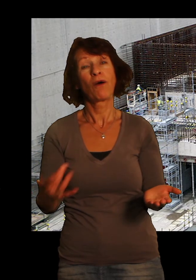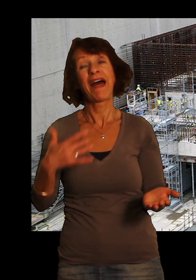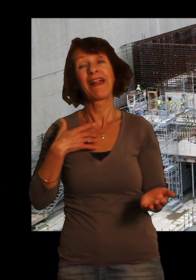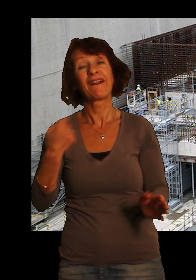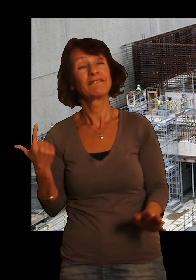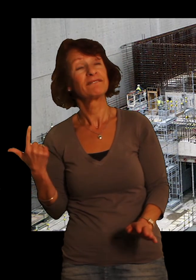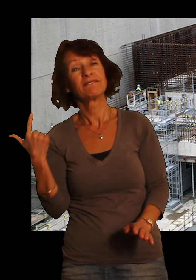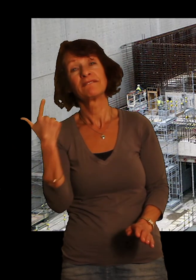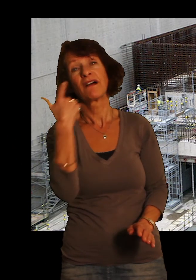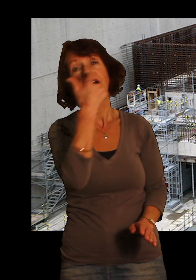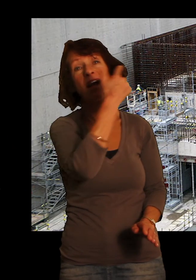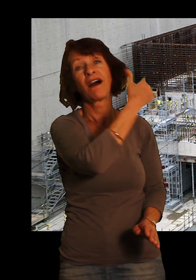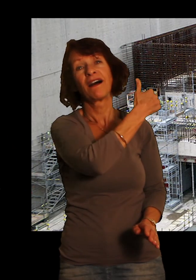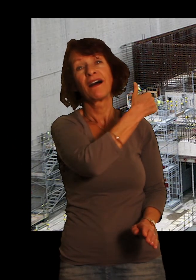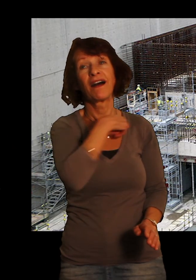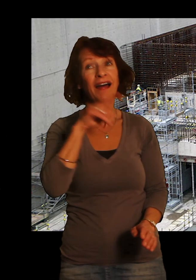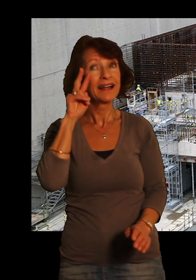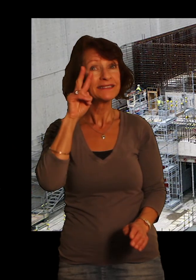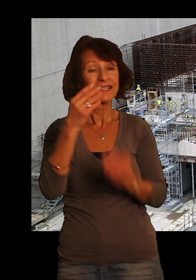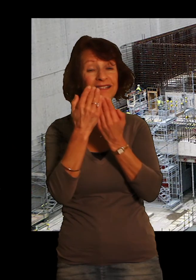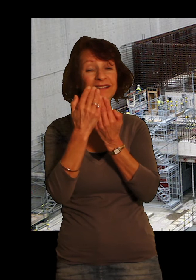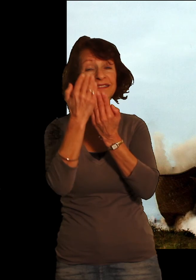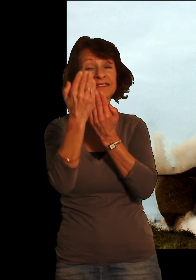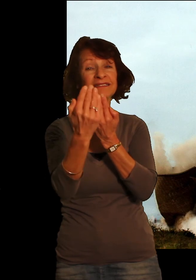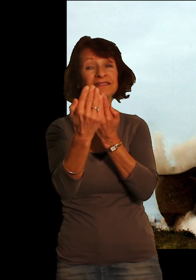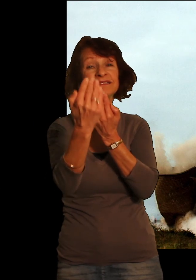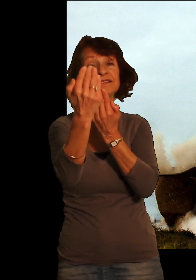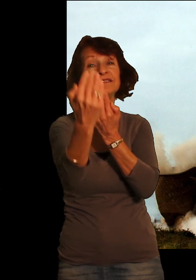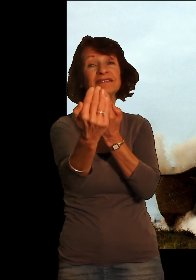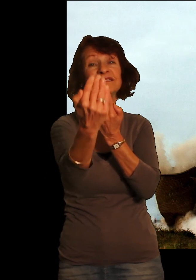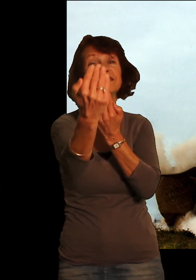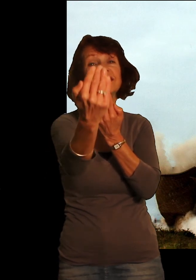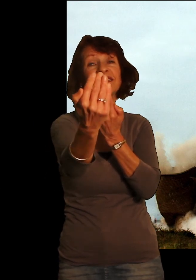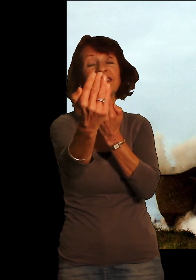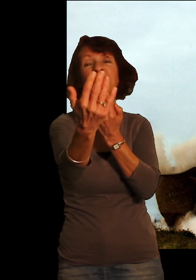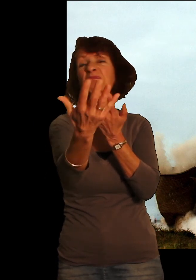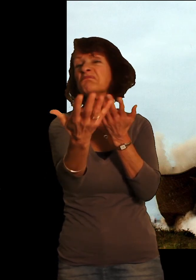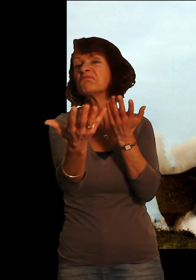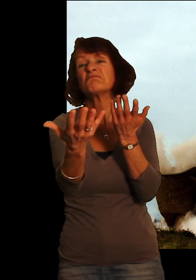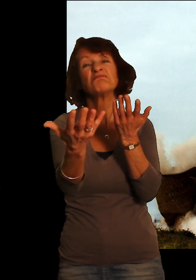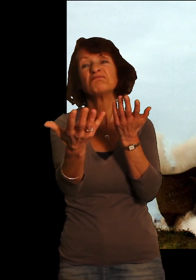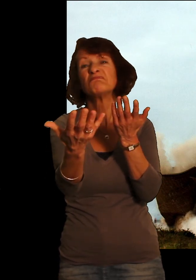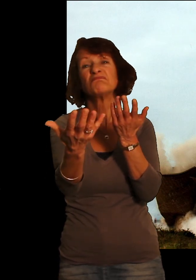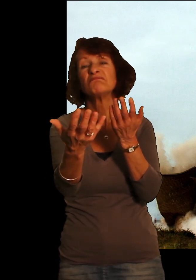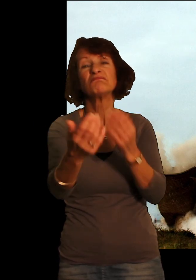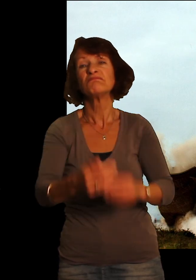and maintained until the site is later completely cleared. The decommissioning of the Calder Hall